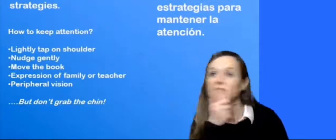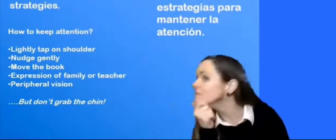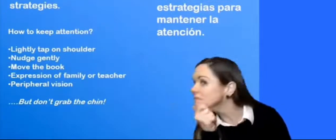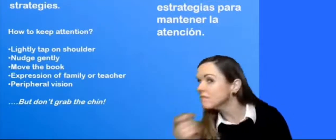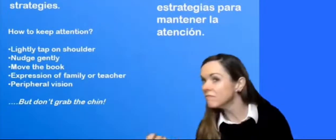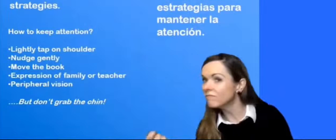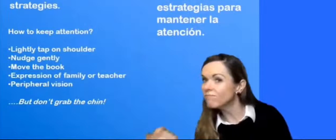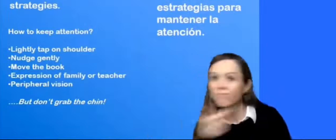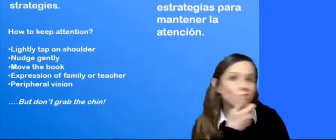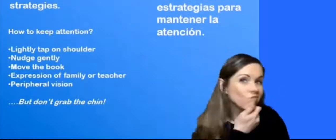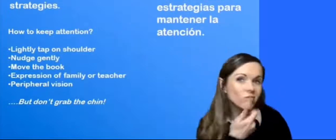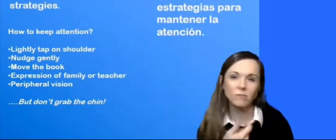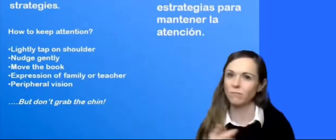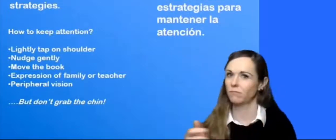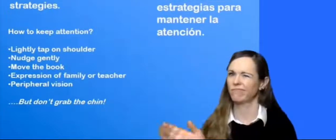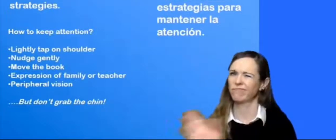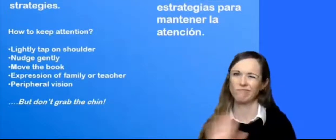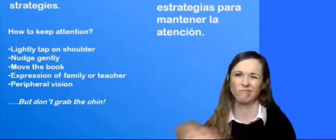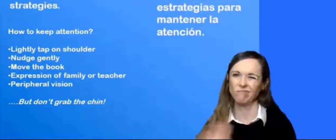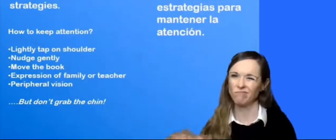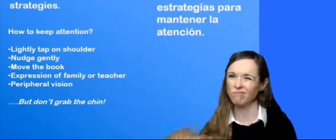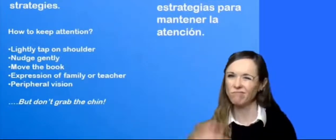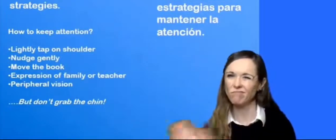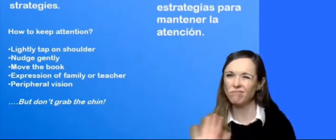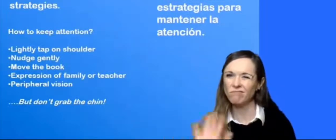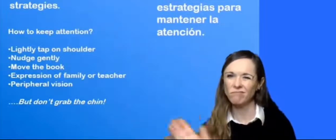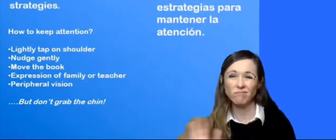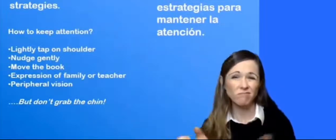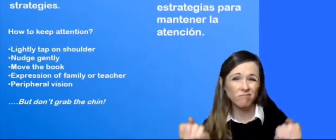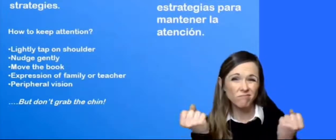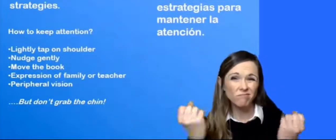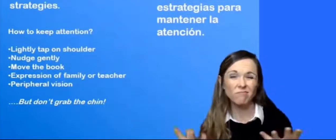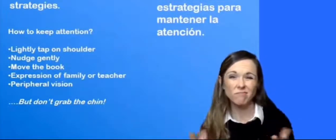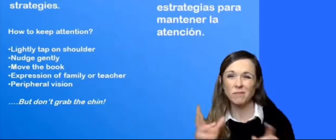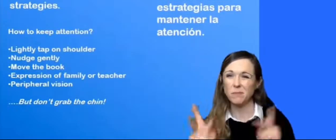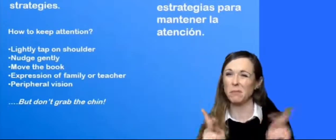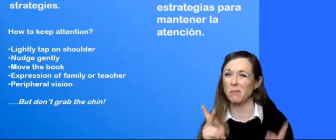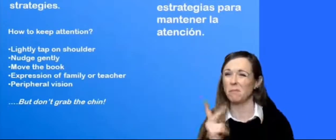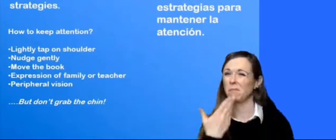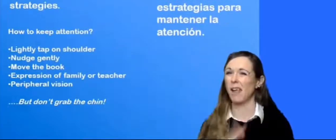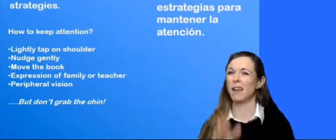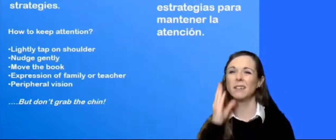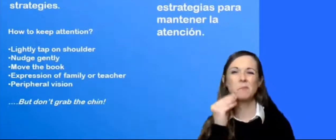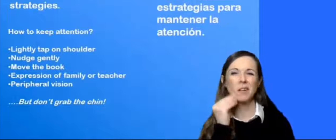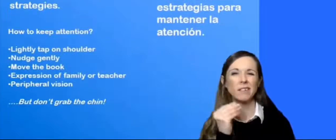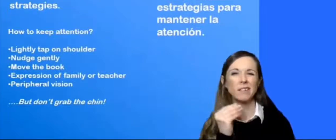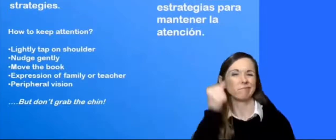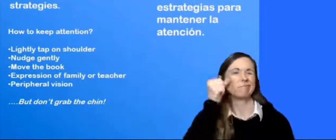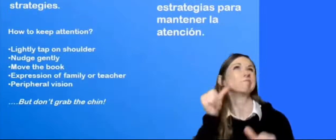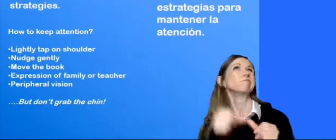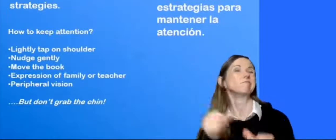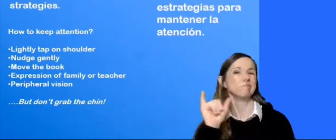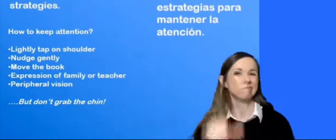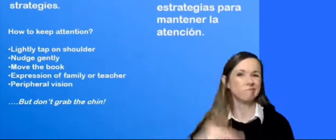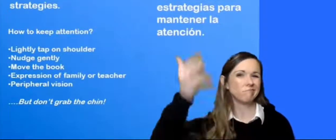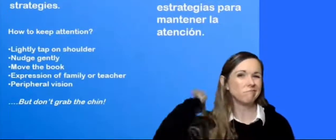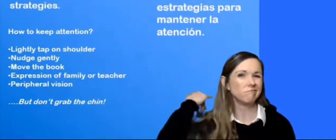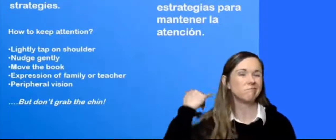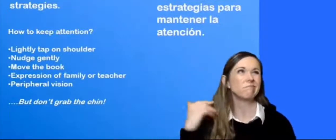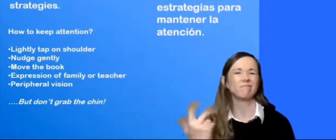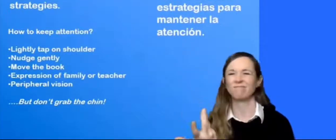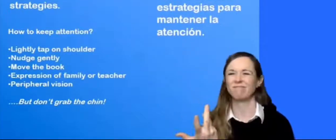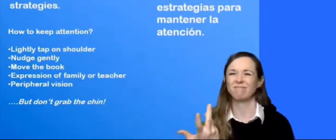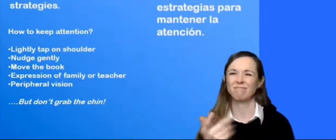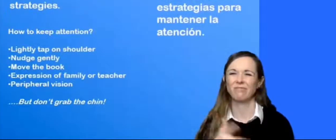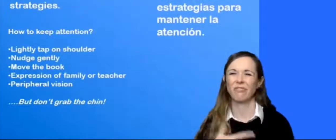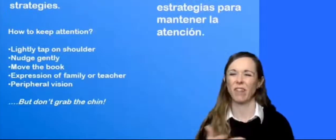are acceptable, but there's one that is noted here that is not acceptable, is grabbing your child's chin